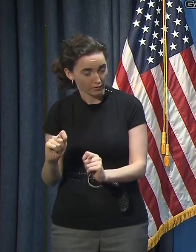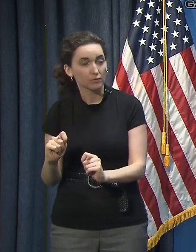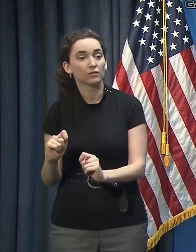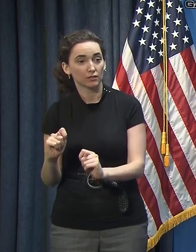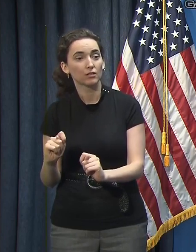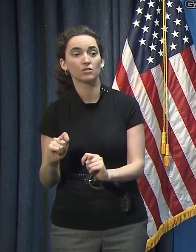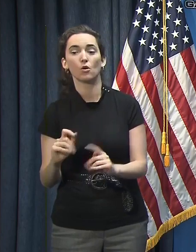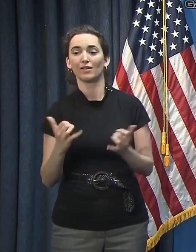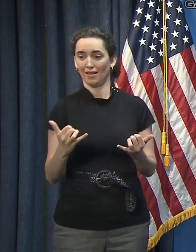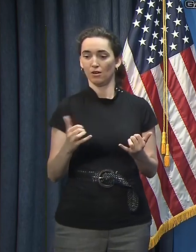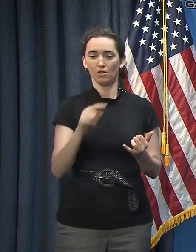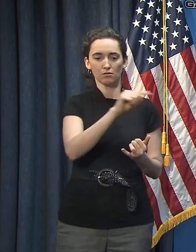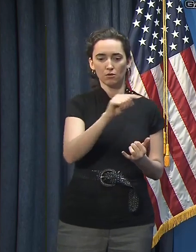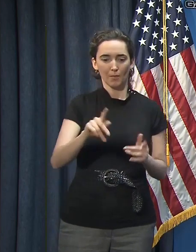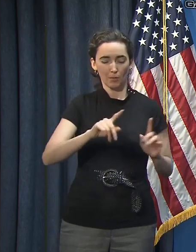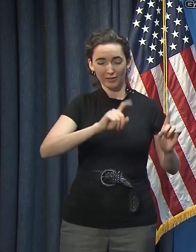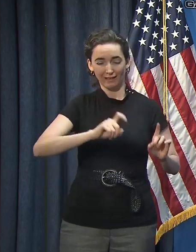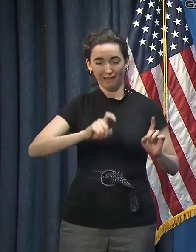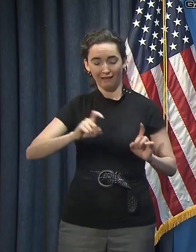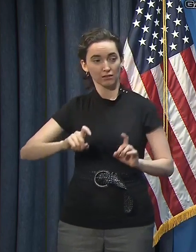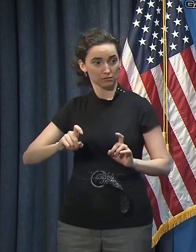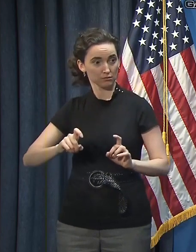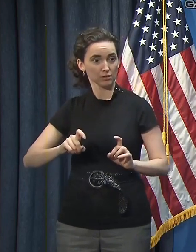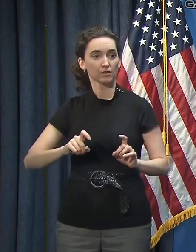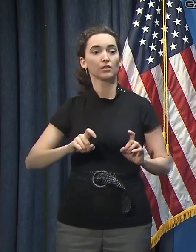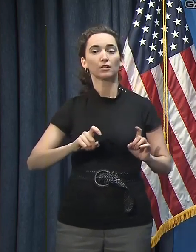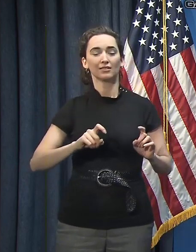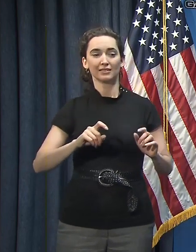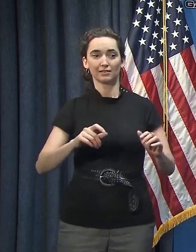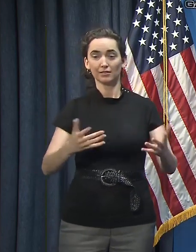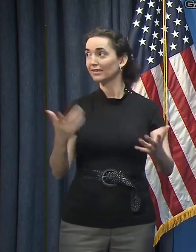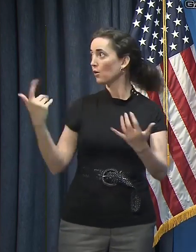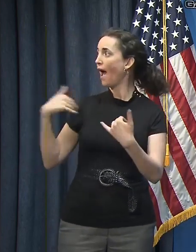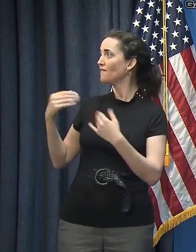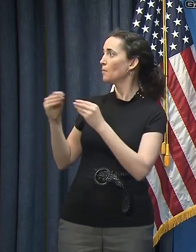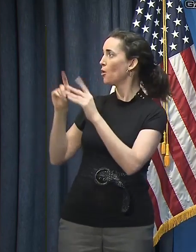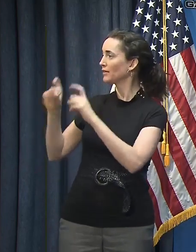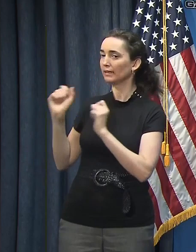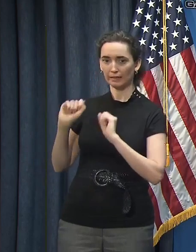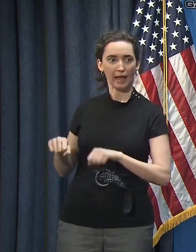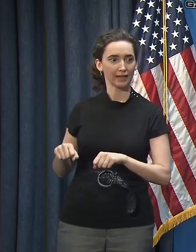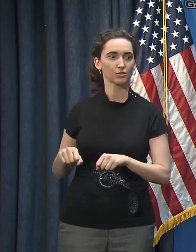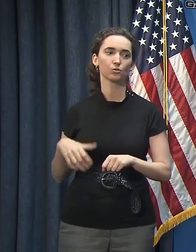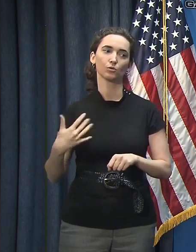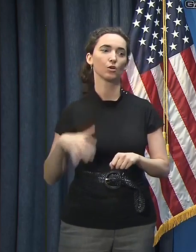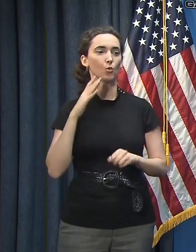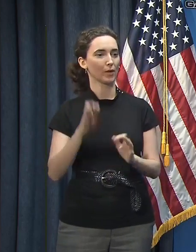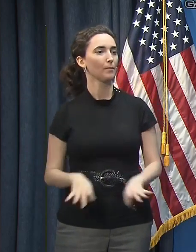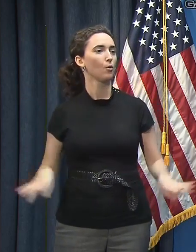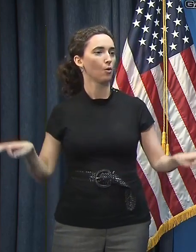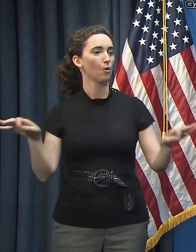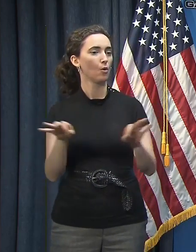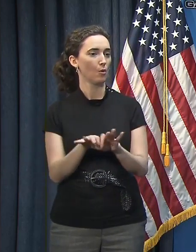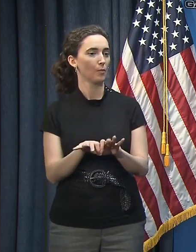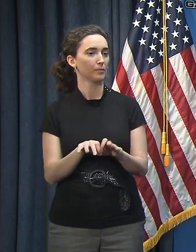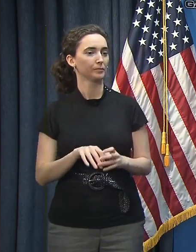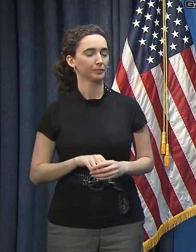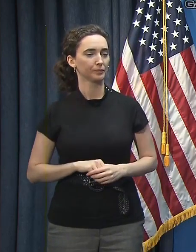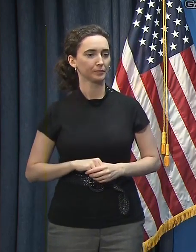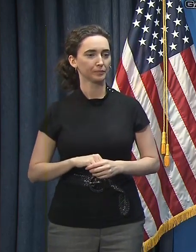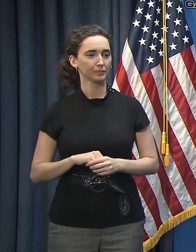to testing these individuals, especially when you have the additional capacity to do it, is going to be critically important.